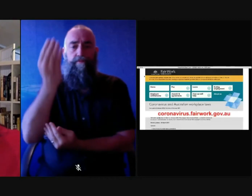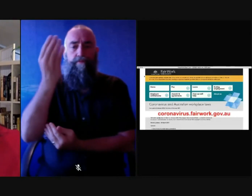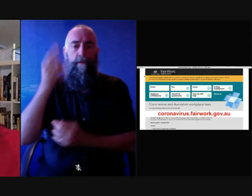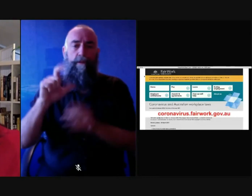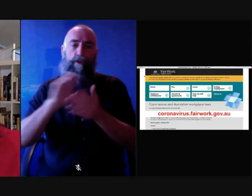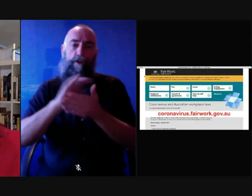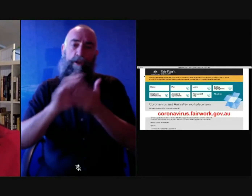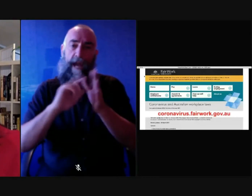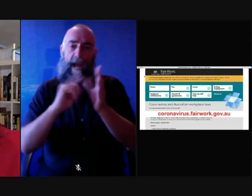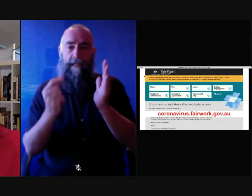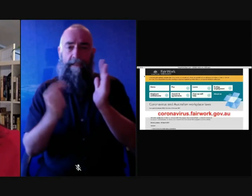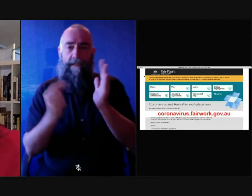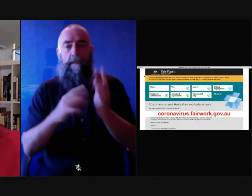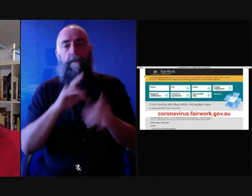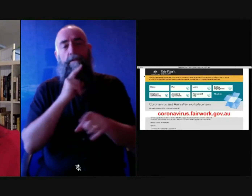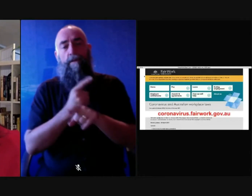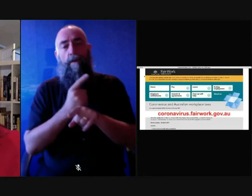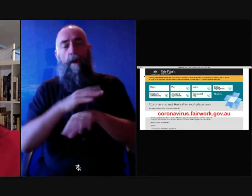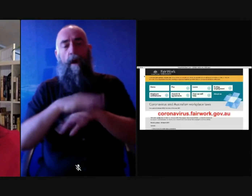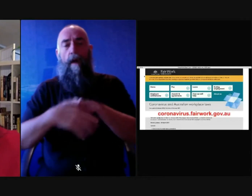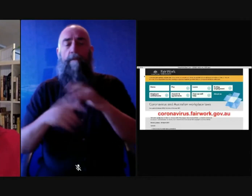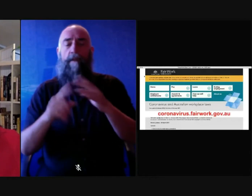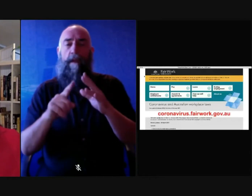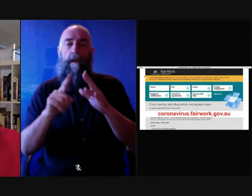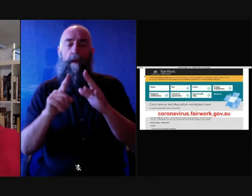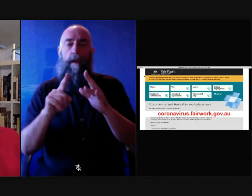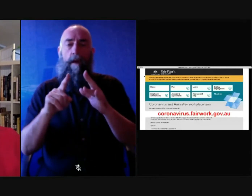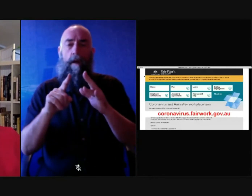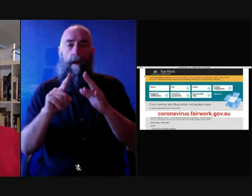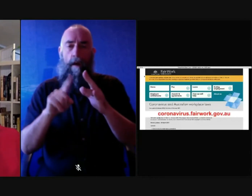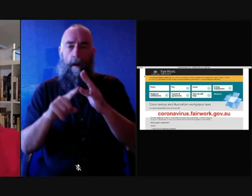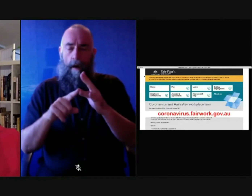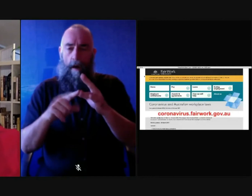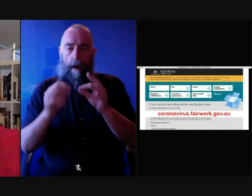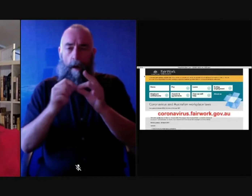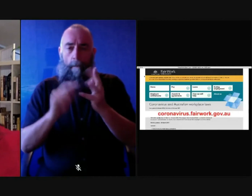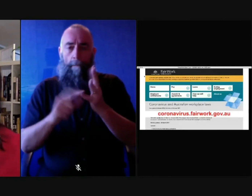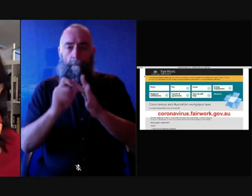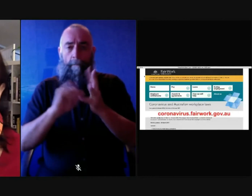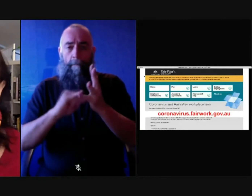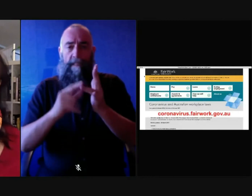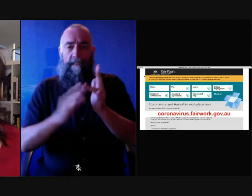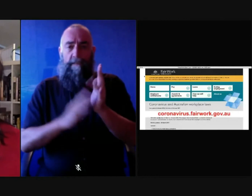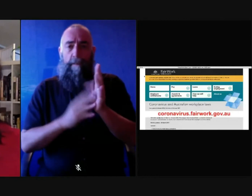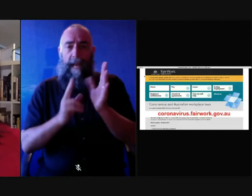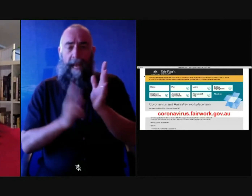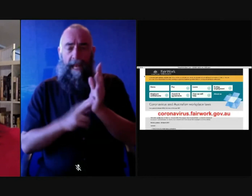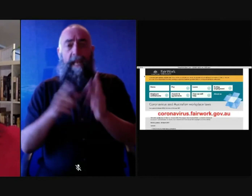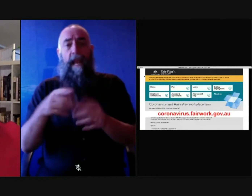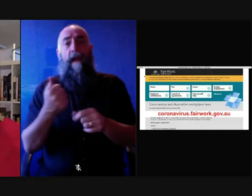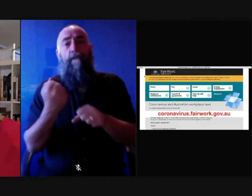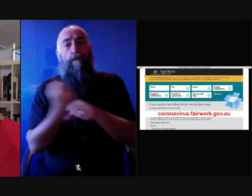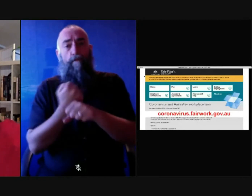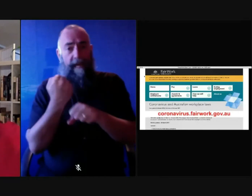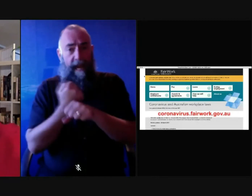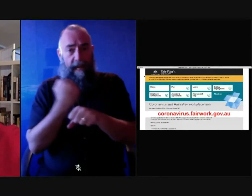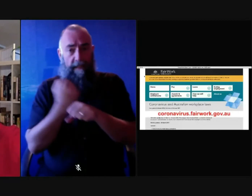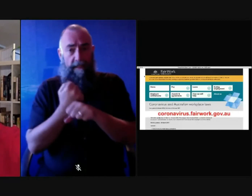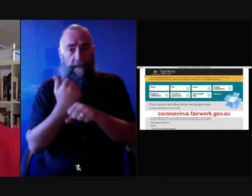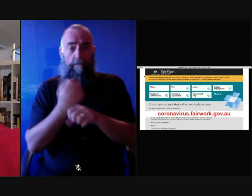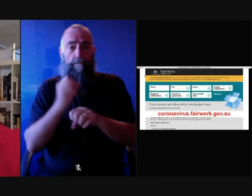Work Ombudsman. It has a page on coronavirus and the Australian workplace laws, just so you can